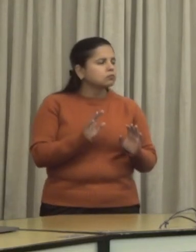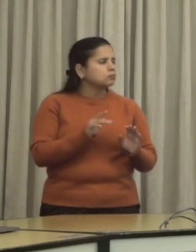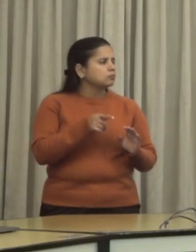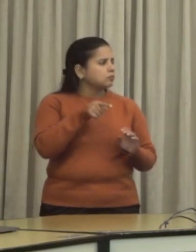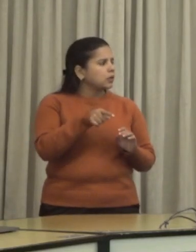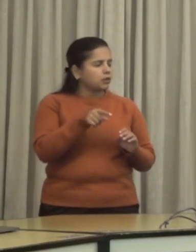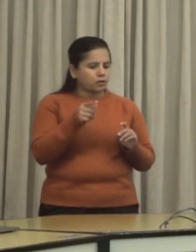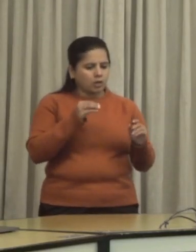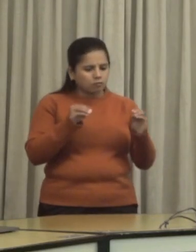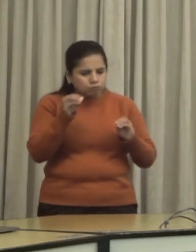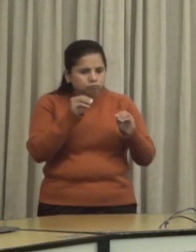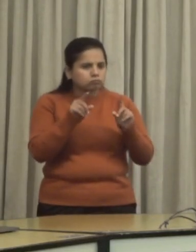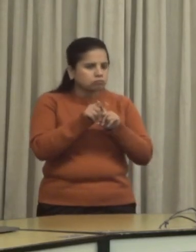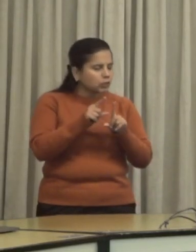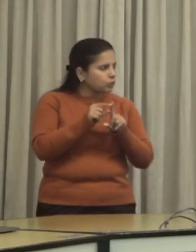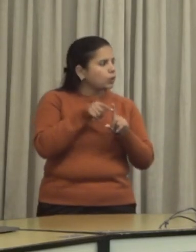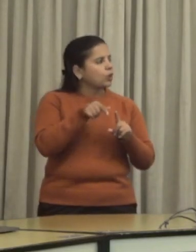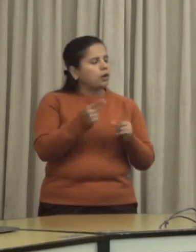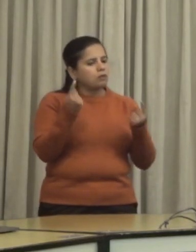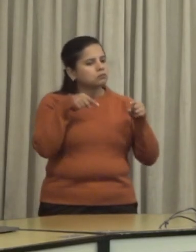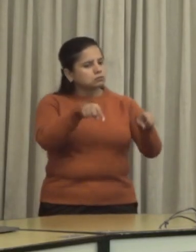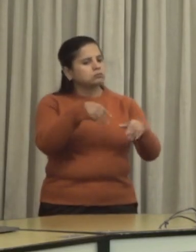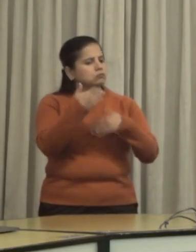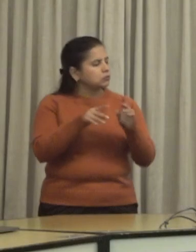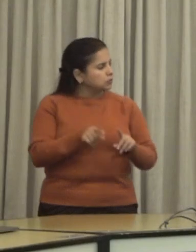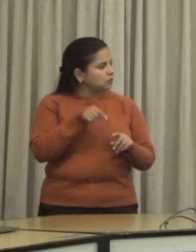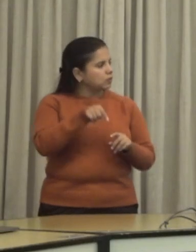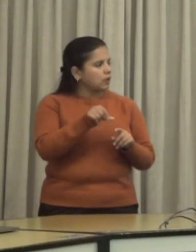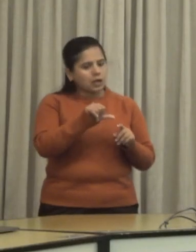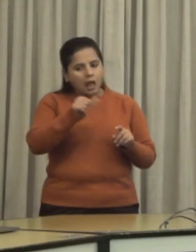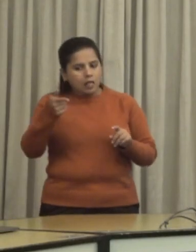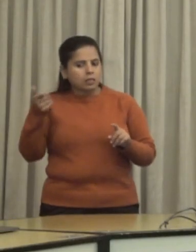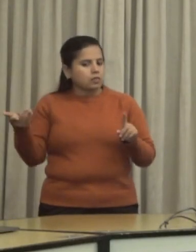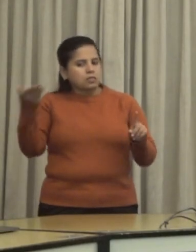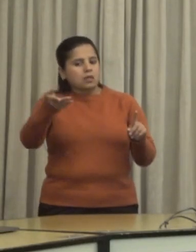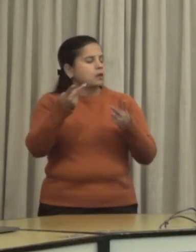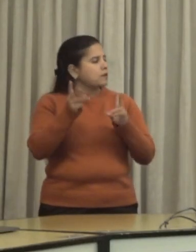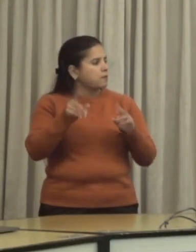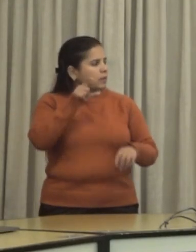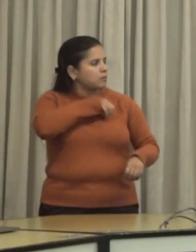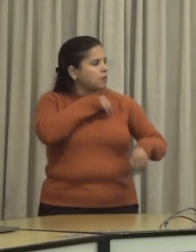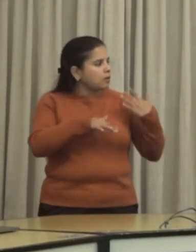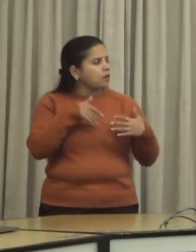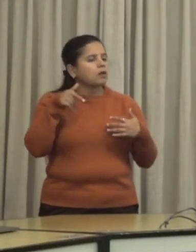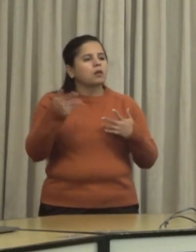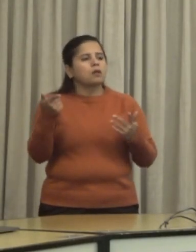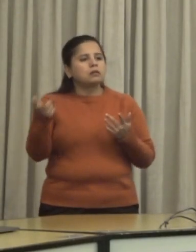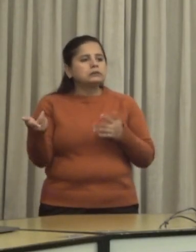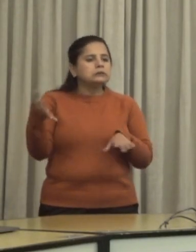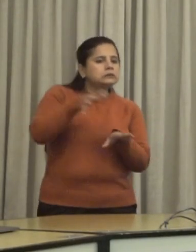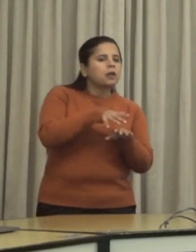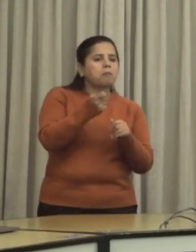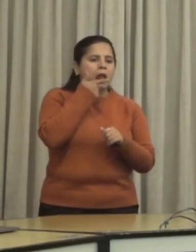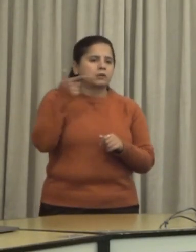care is a movement, parallel movement. This movement is another, where people are suffering due to imposed suffering by